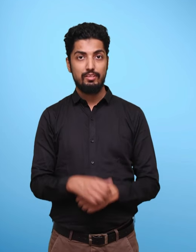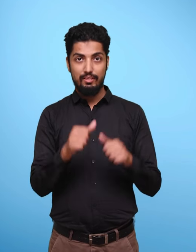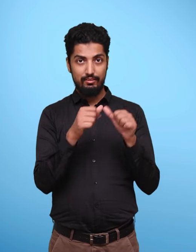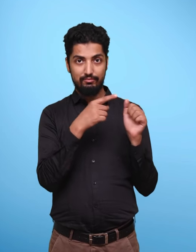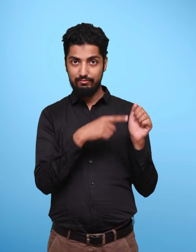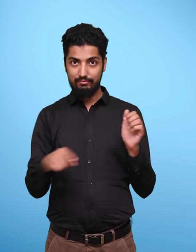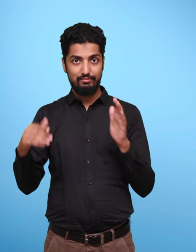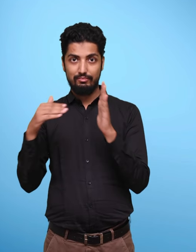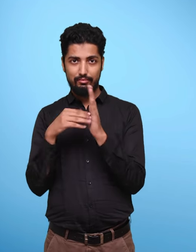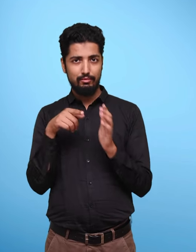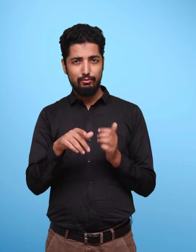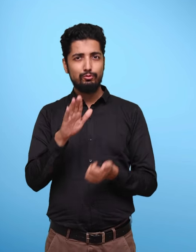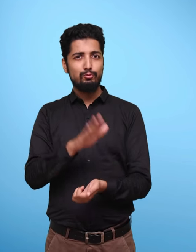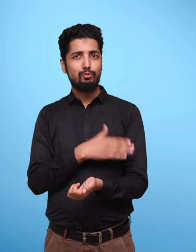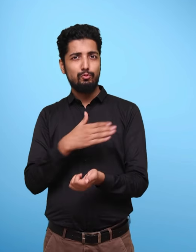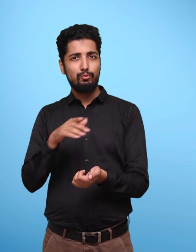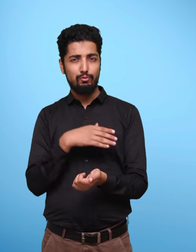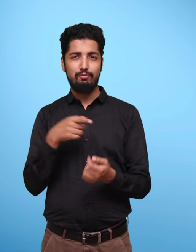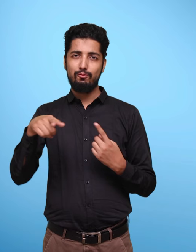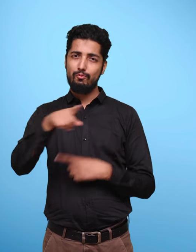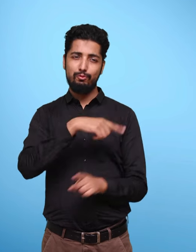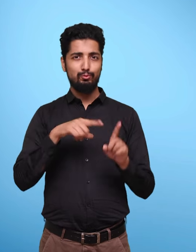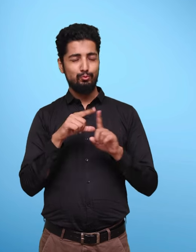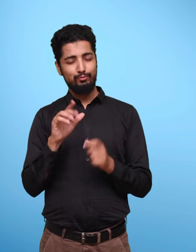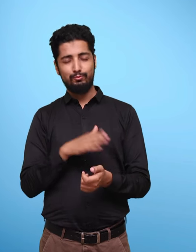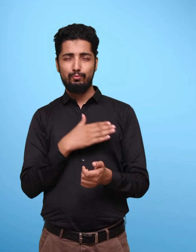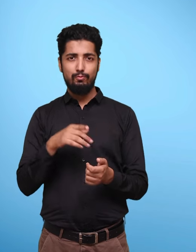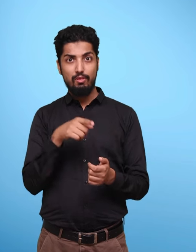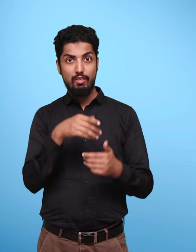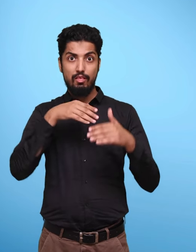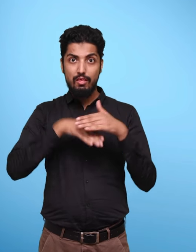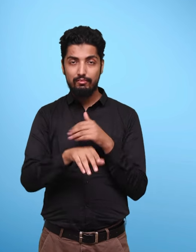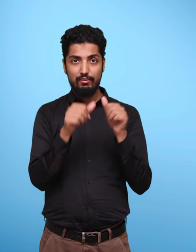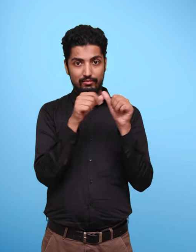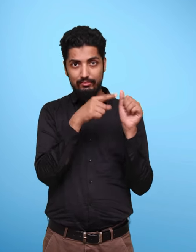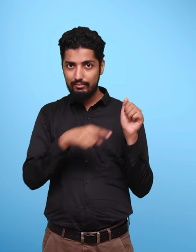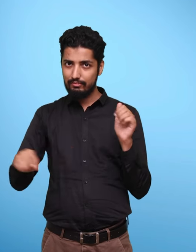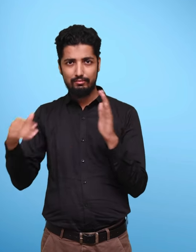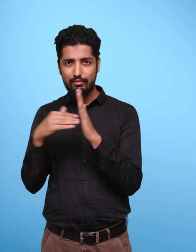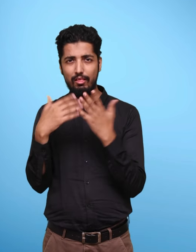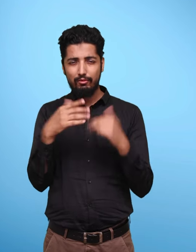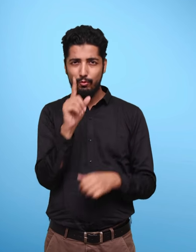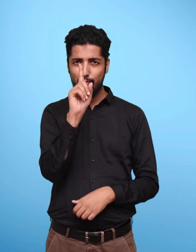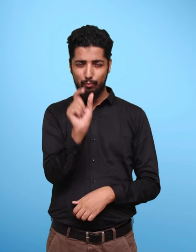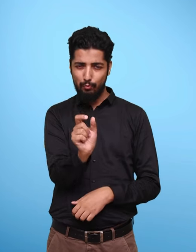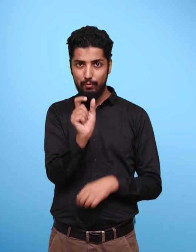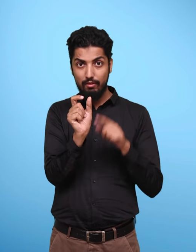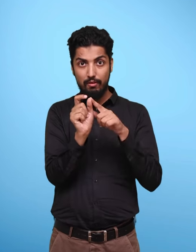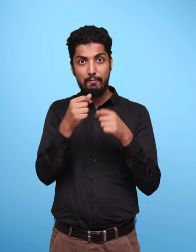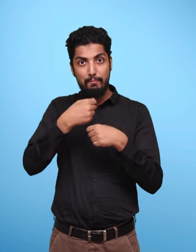A. Sing the alphabet or phonics song for these letters before